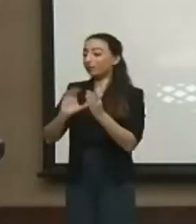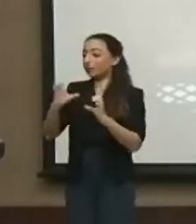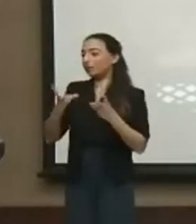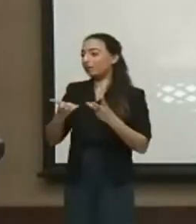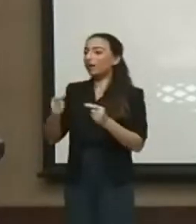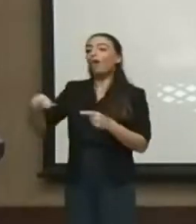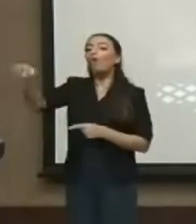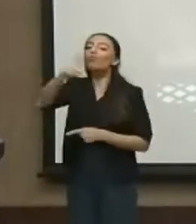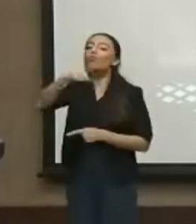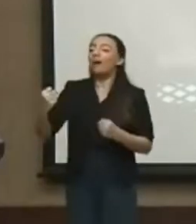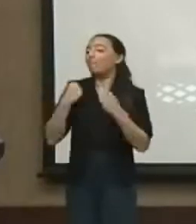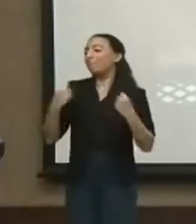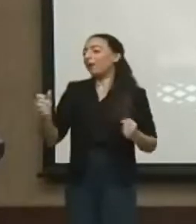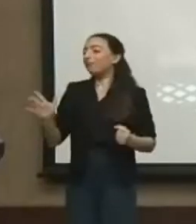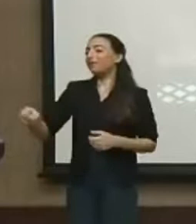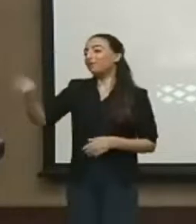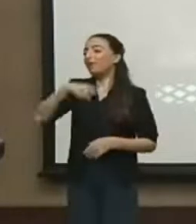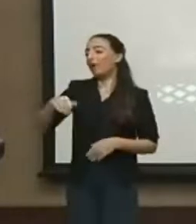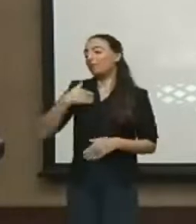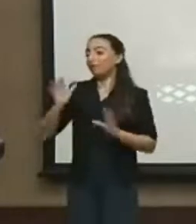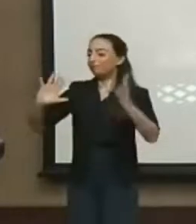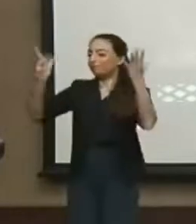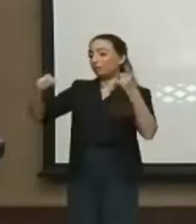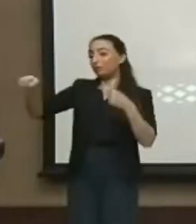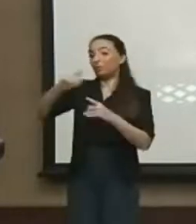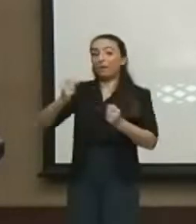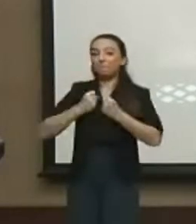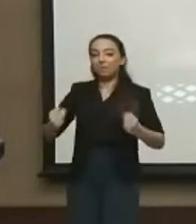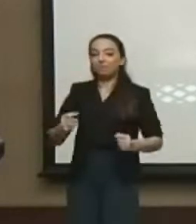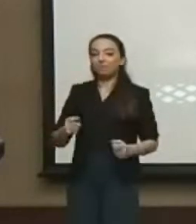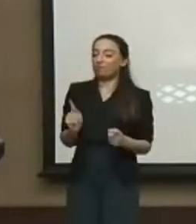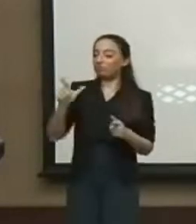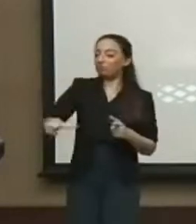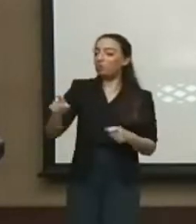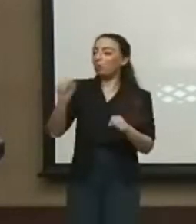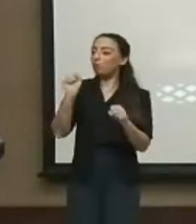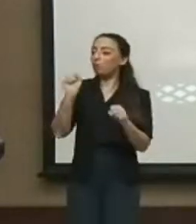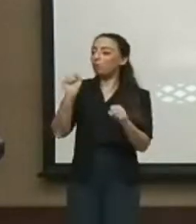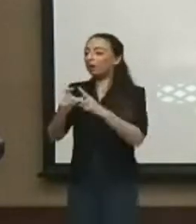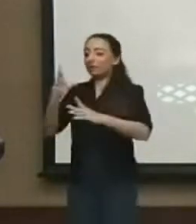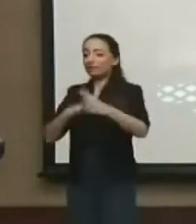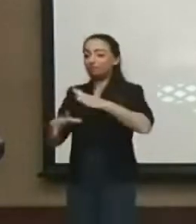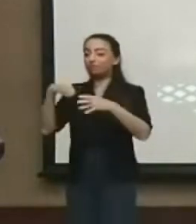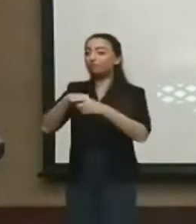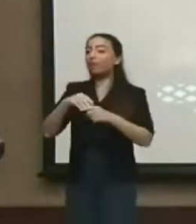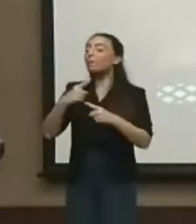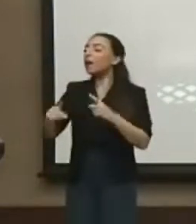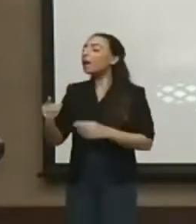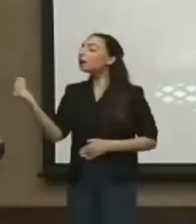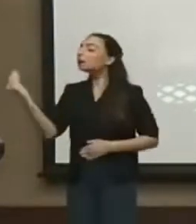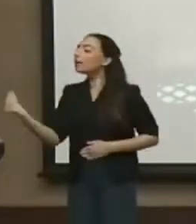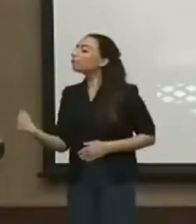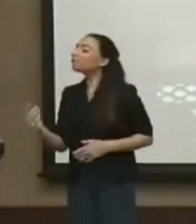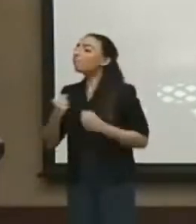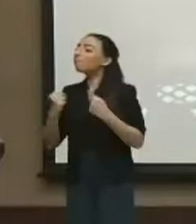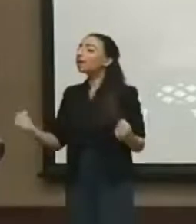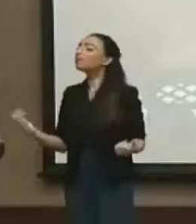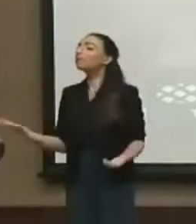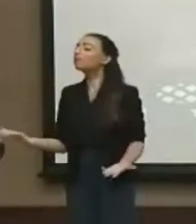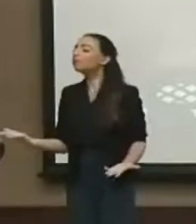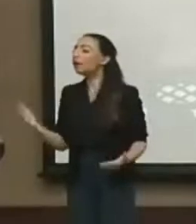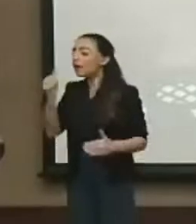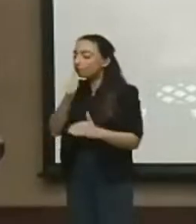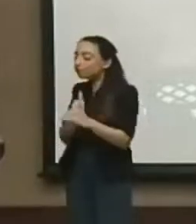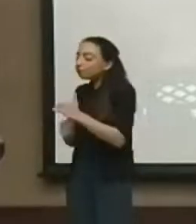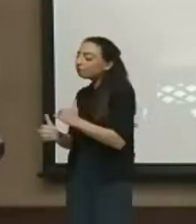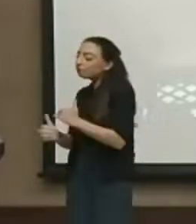brave, and I commend you. And it's exactly this that needs to happen through